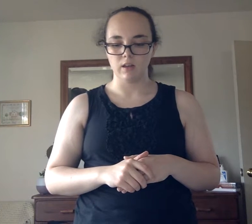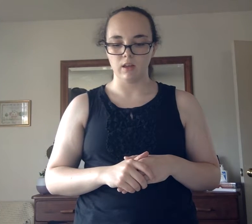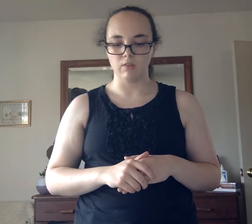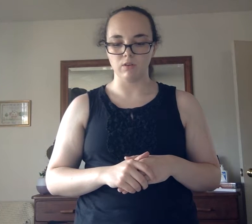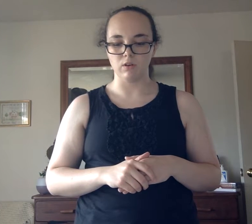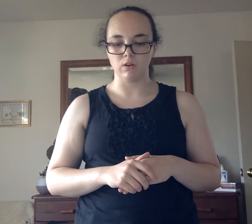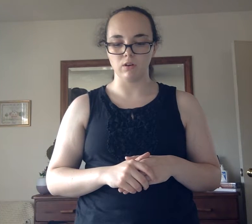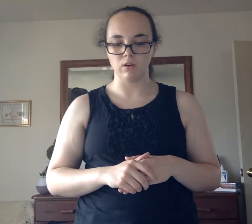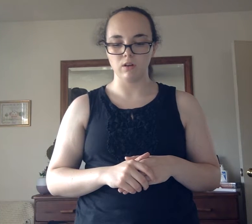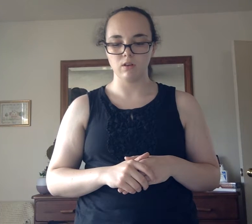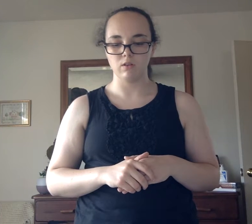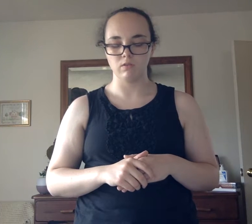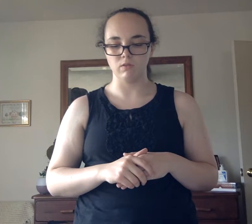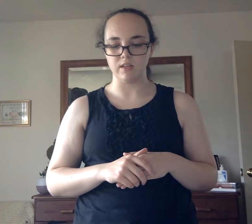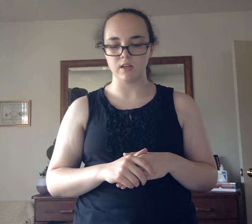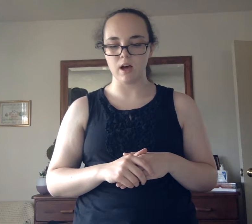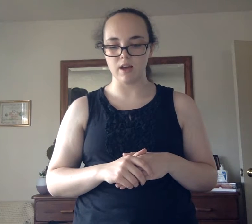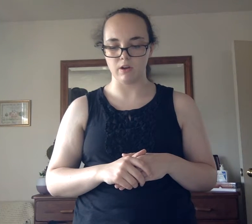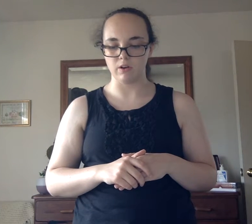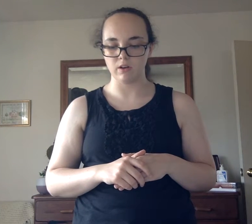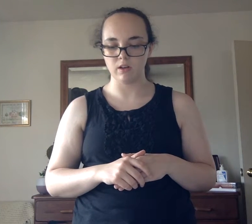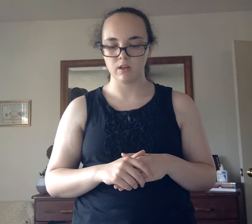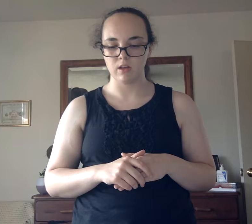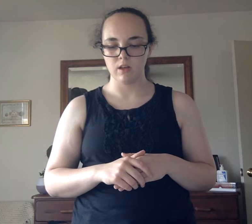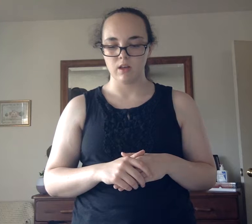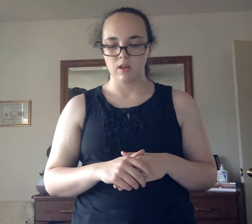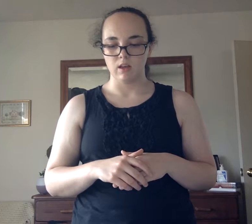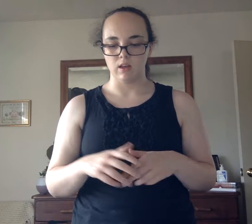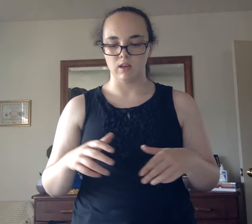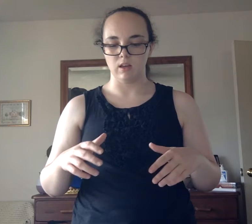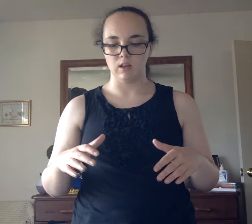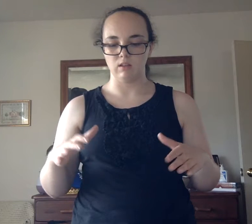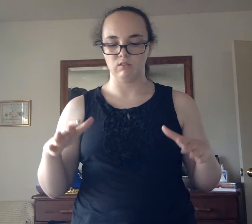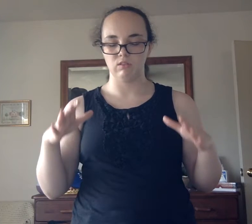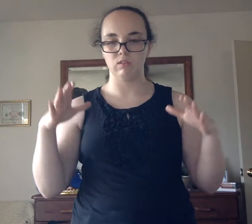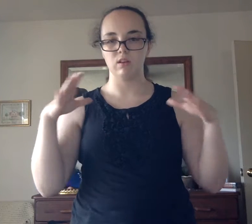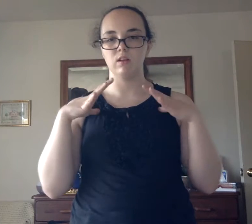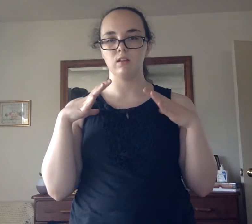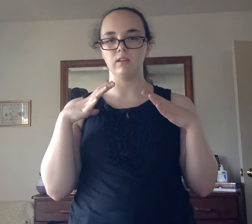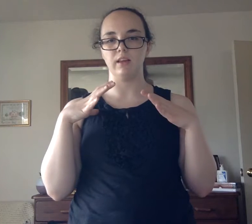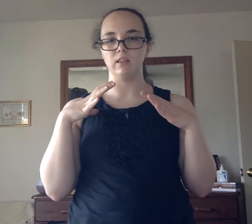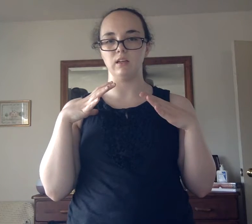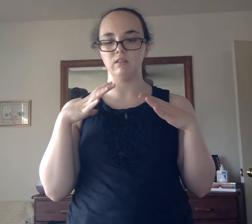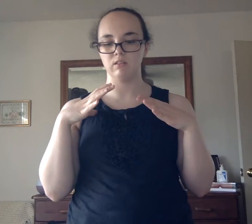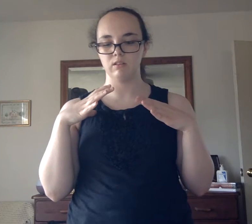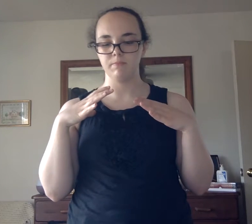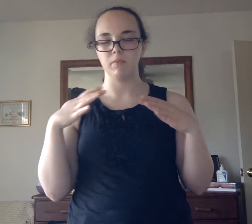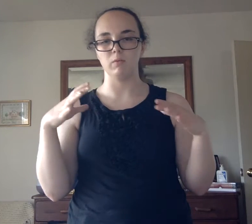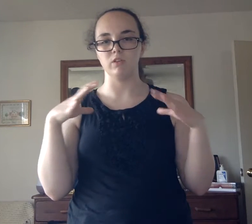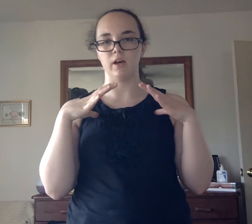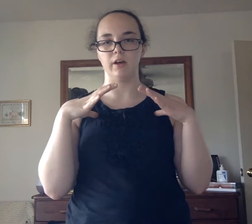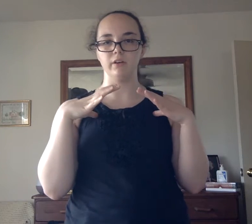If you're retired, it's like this. Retired.